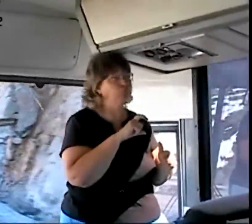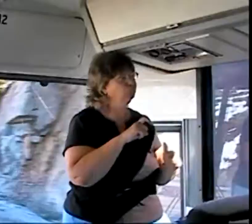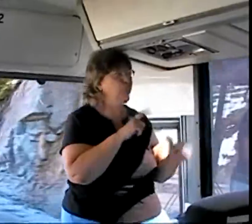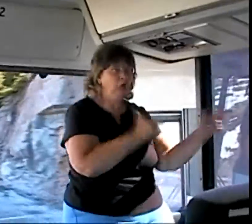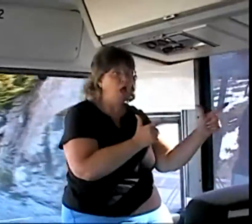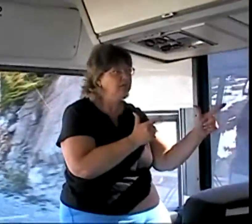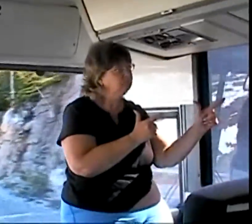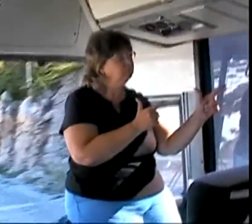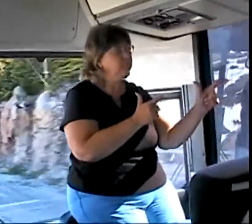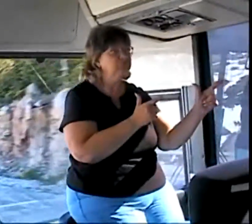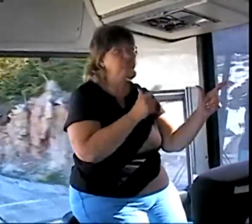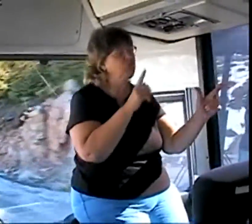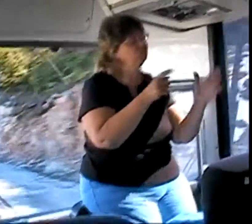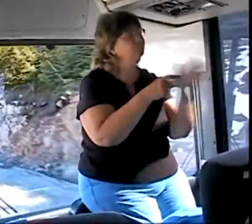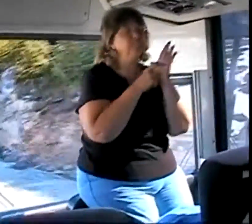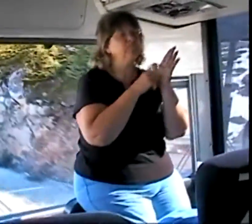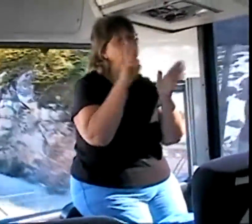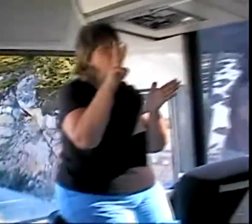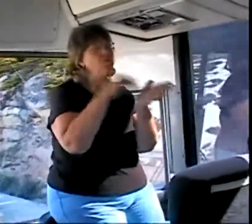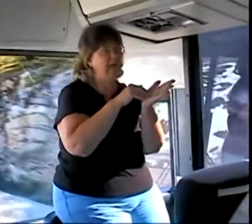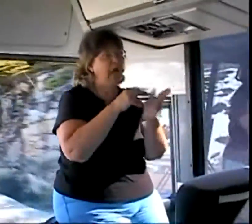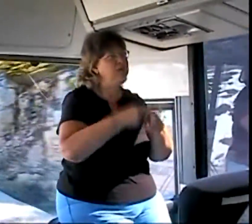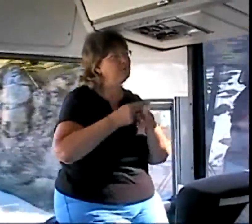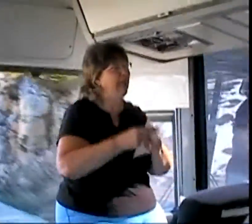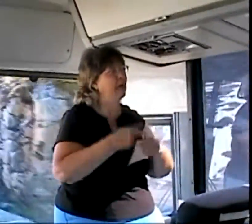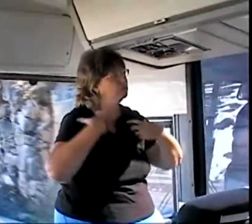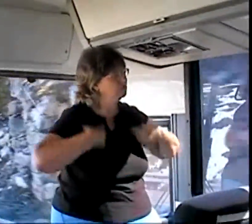of 2,000 pounds of goods to forestall starvation.